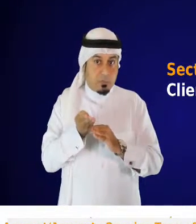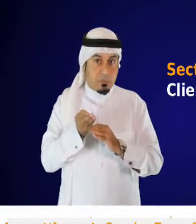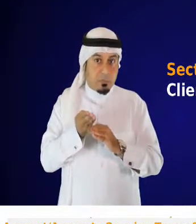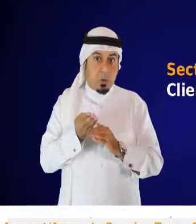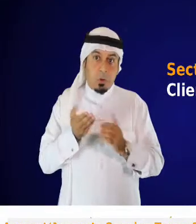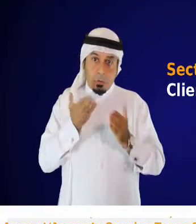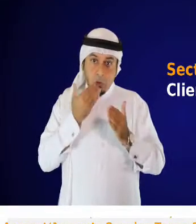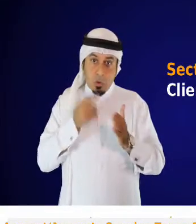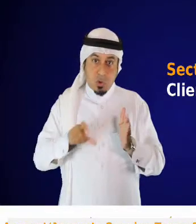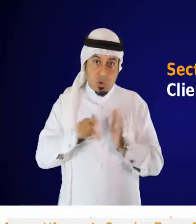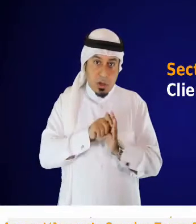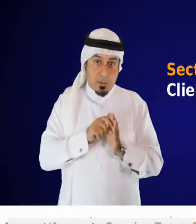customer.